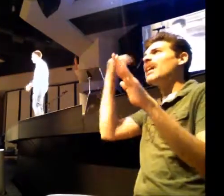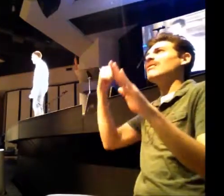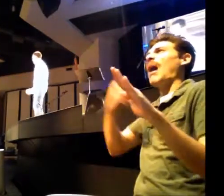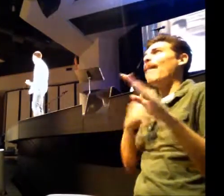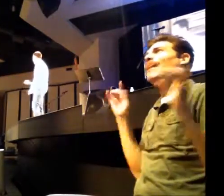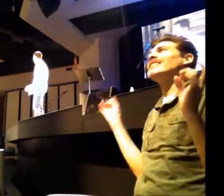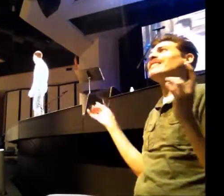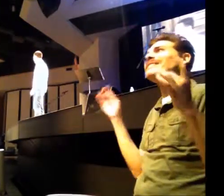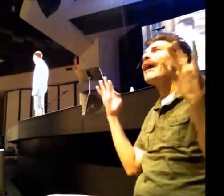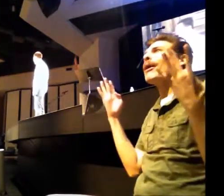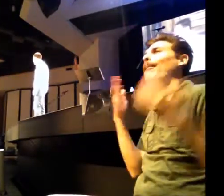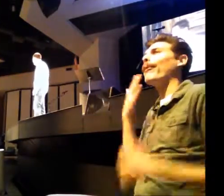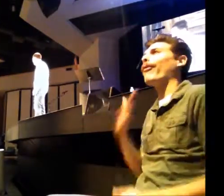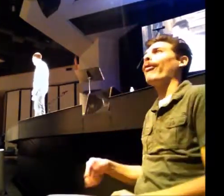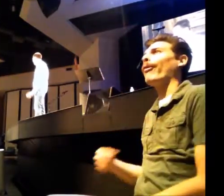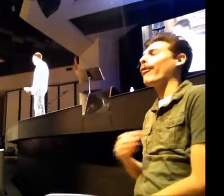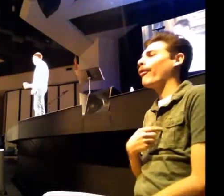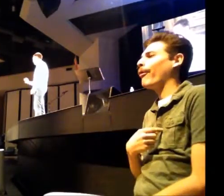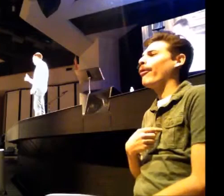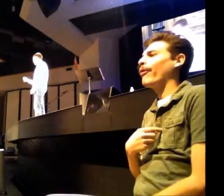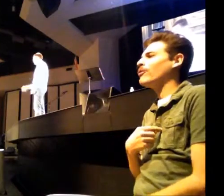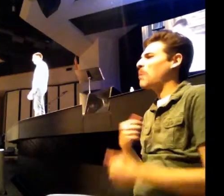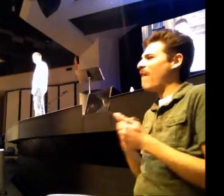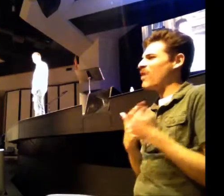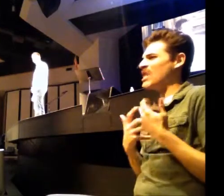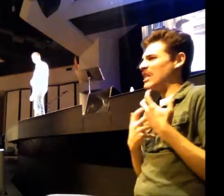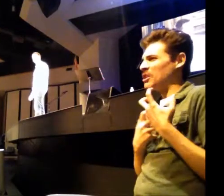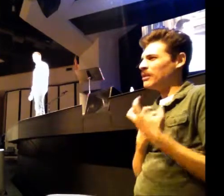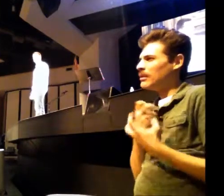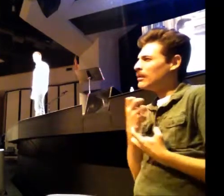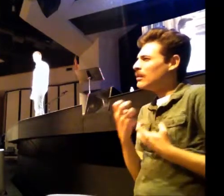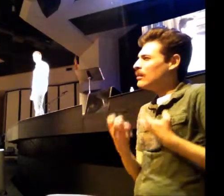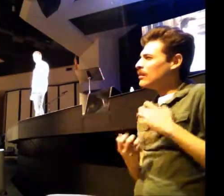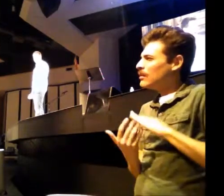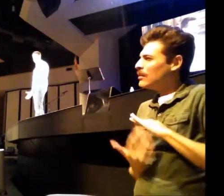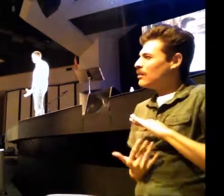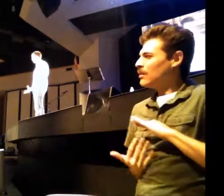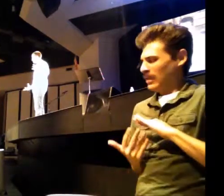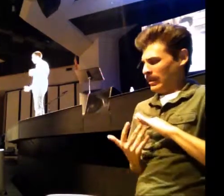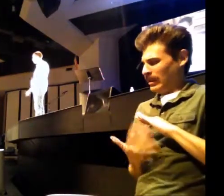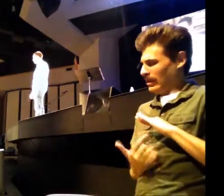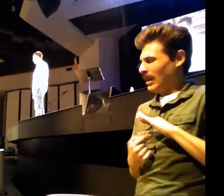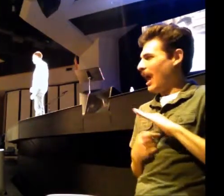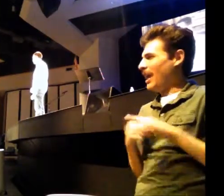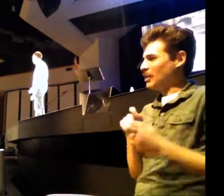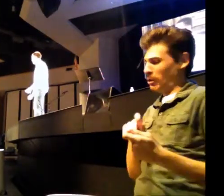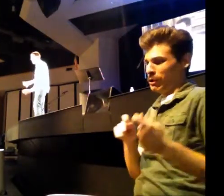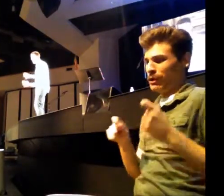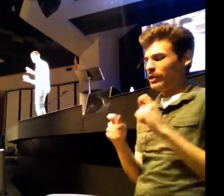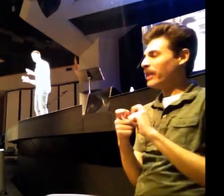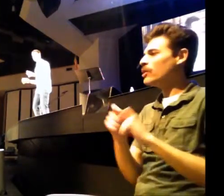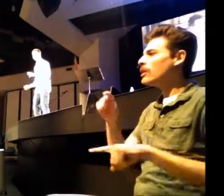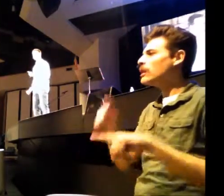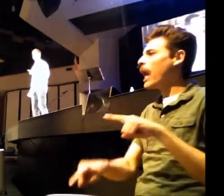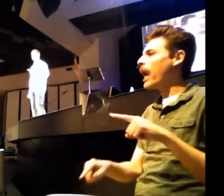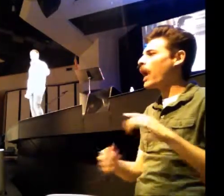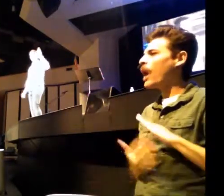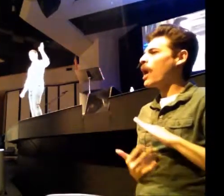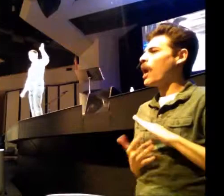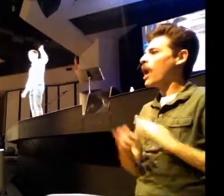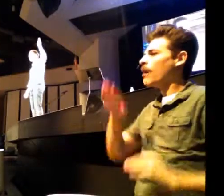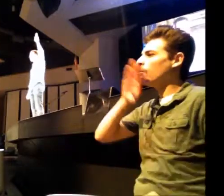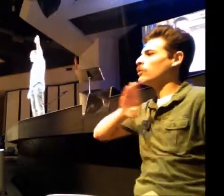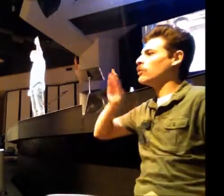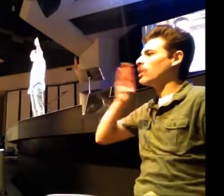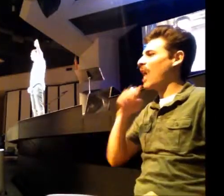I looked at it. And everything in me was frustrated. And everything in me thought, you know what, I can't change this. And this is just the way things are right now. And I just wanted to get